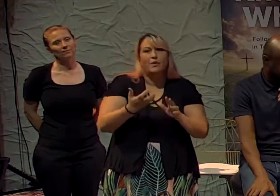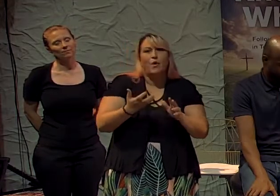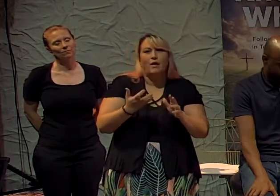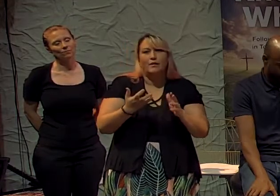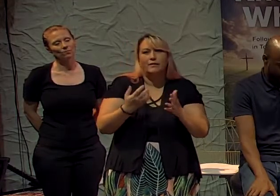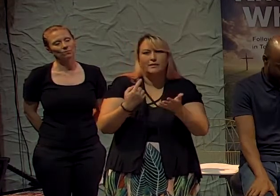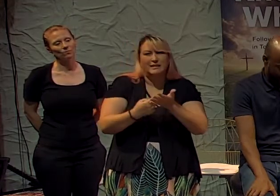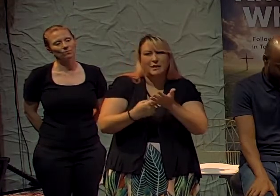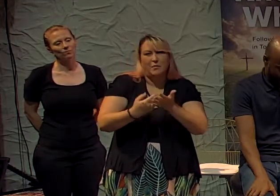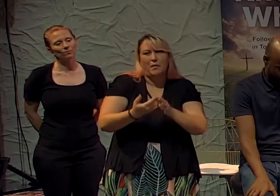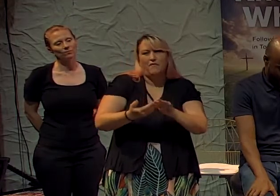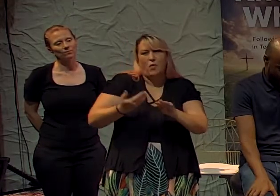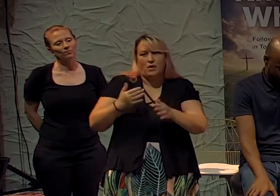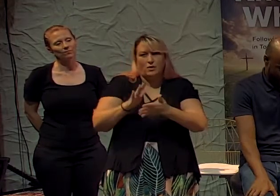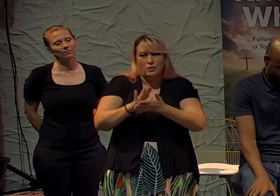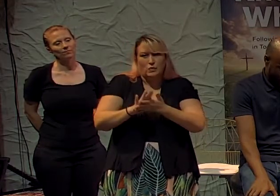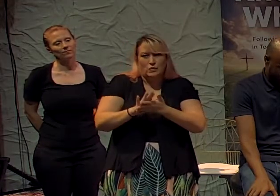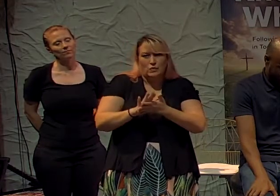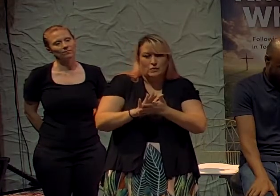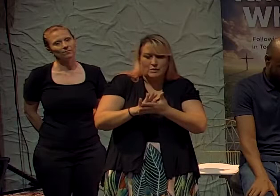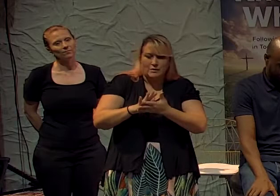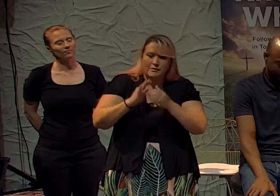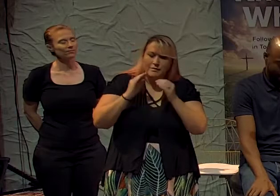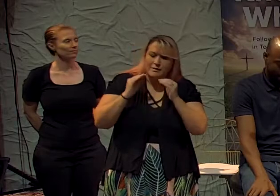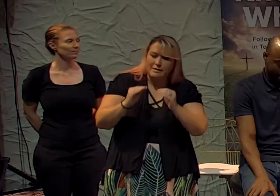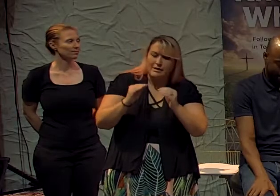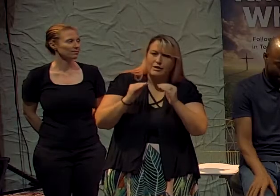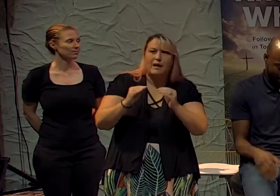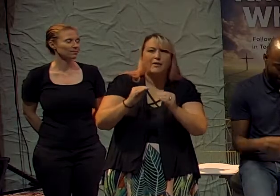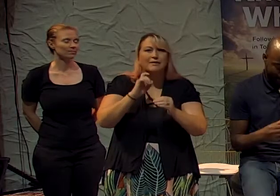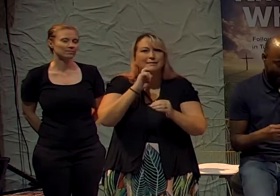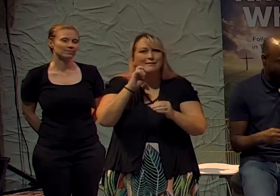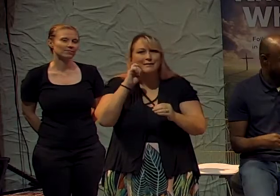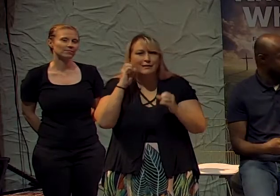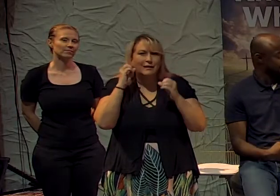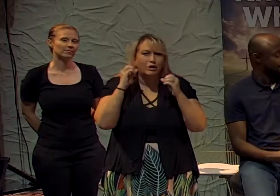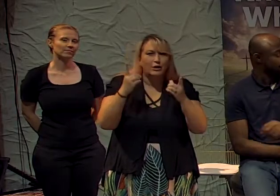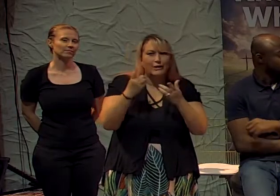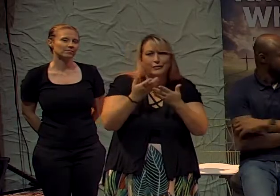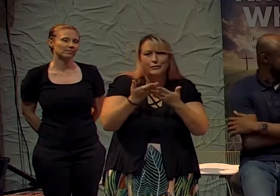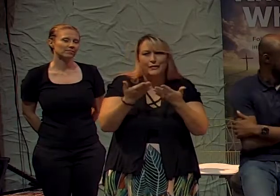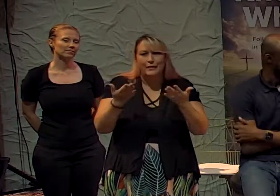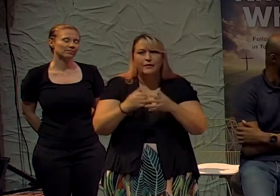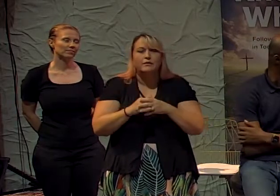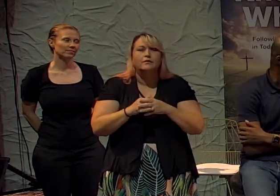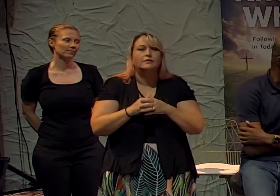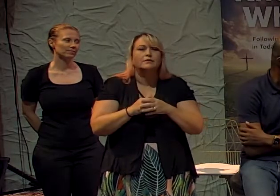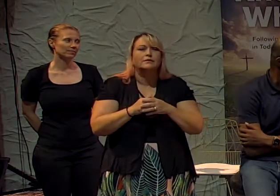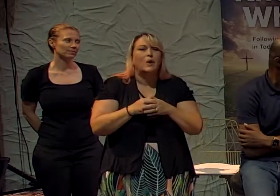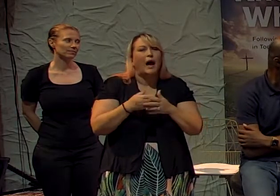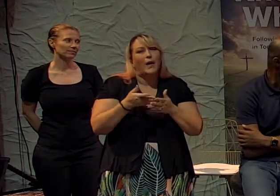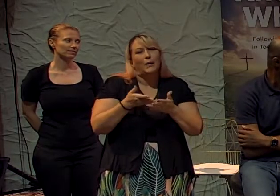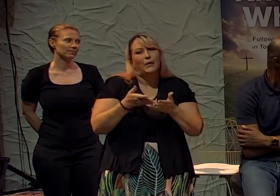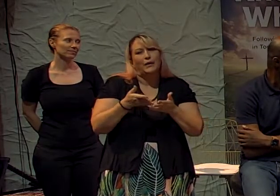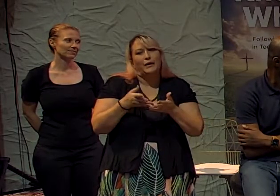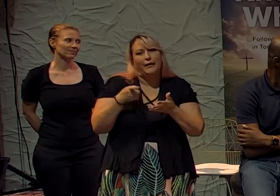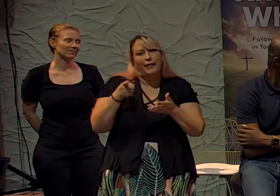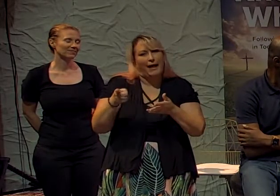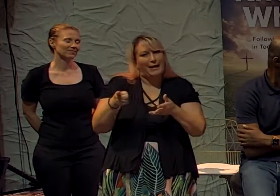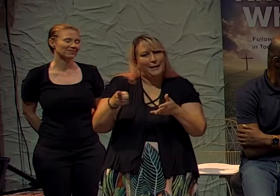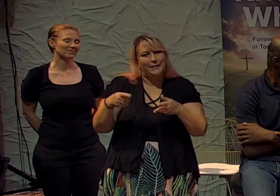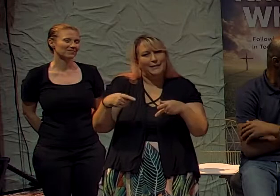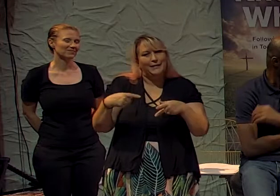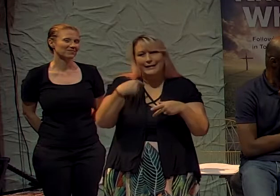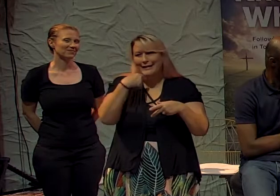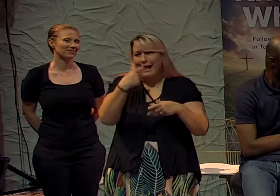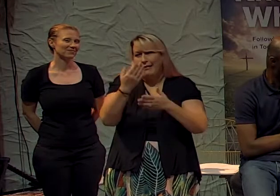them, telling them about, you know, the sex ed and all that stuff. So I'll let Robert tell a couple of funny stories